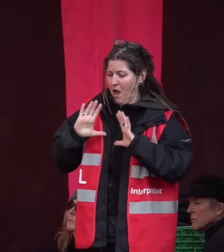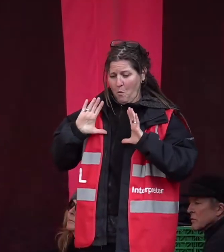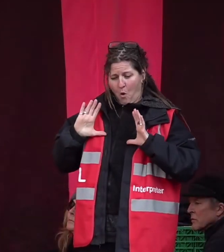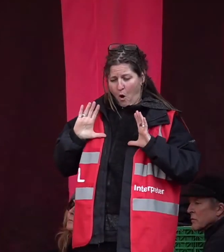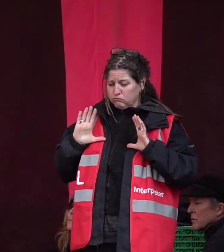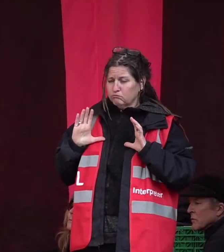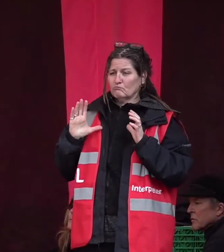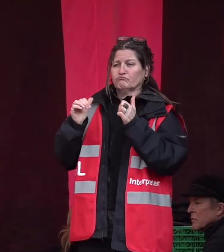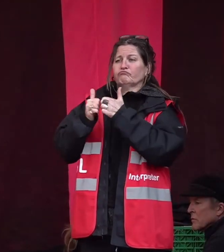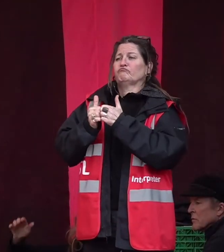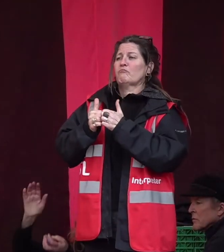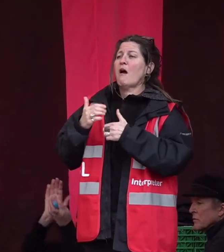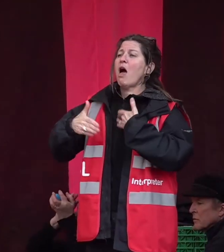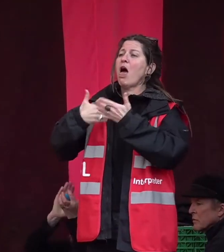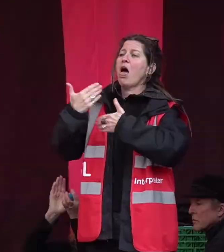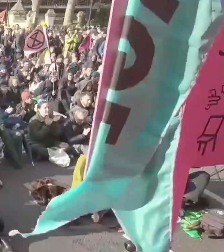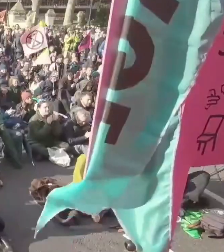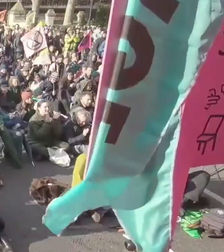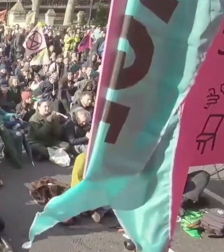that.